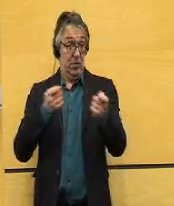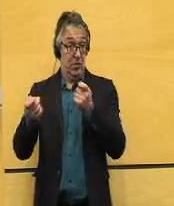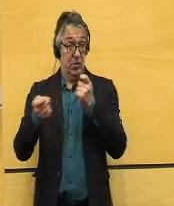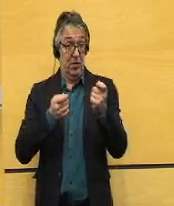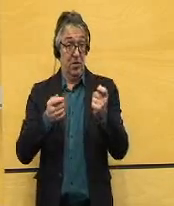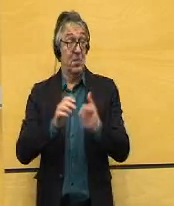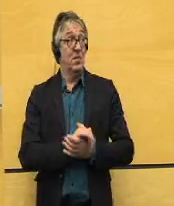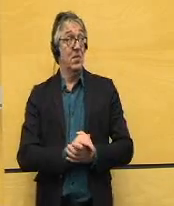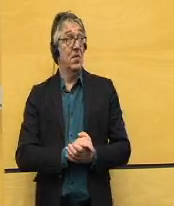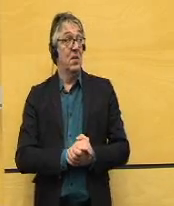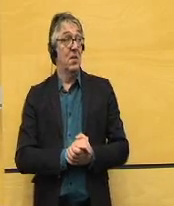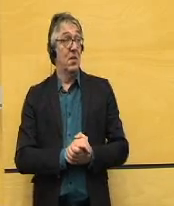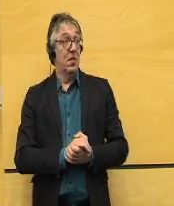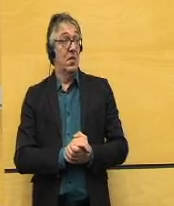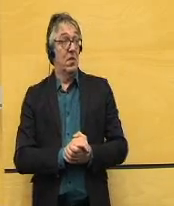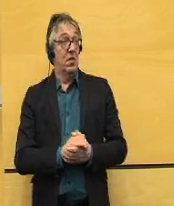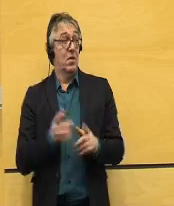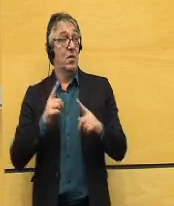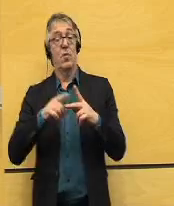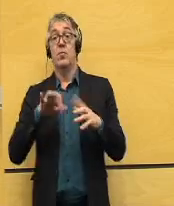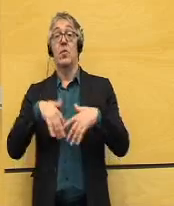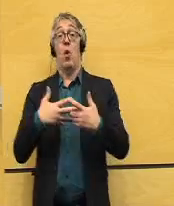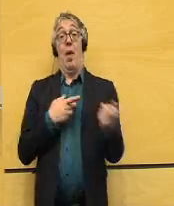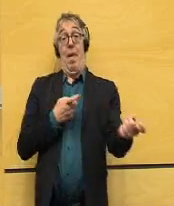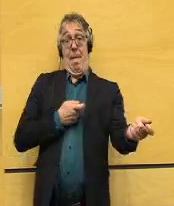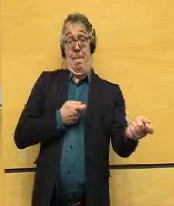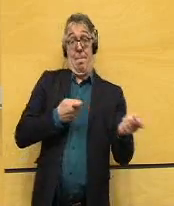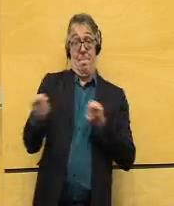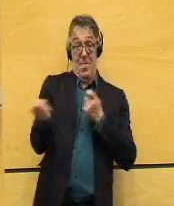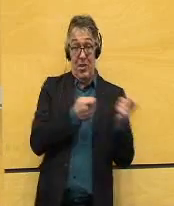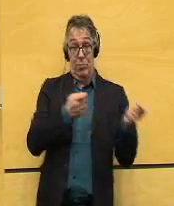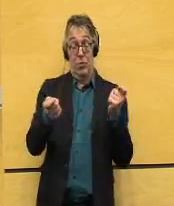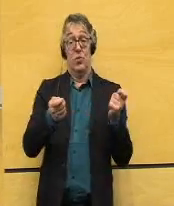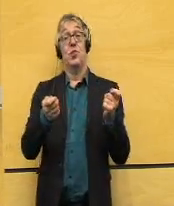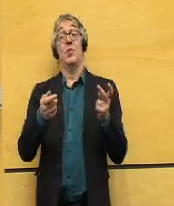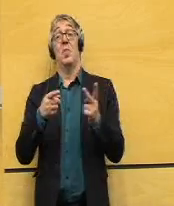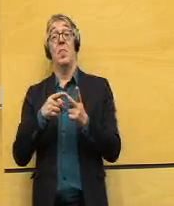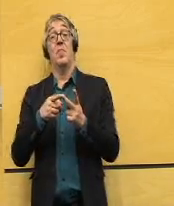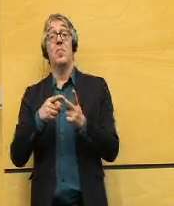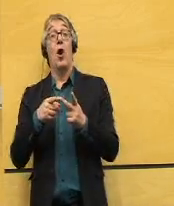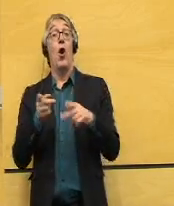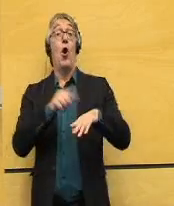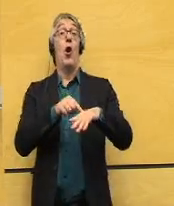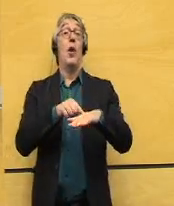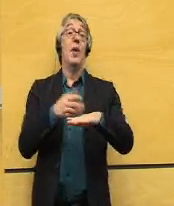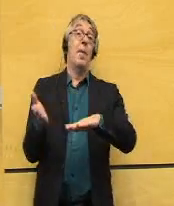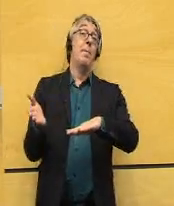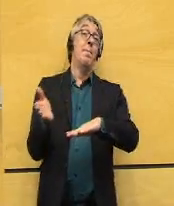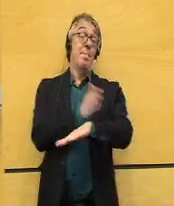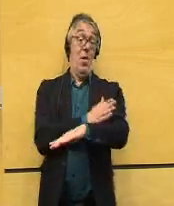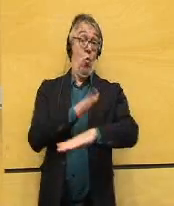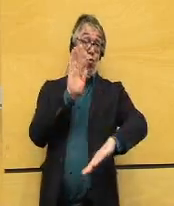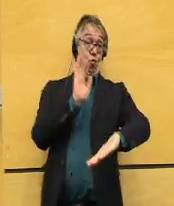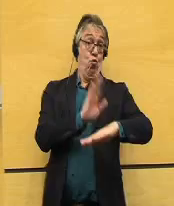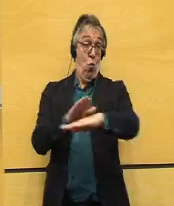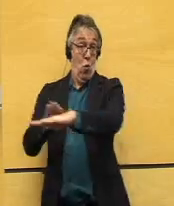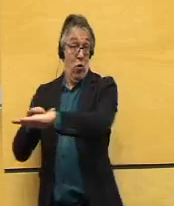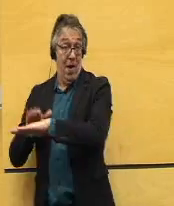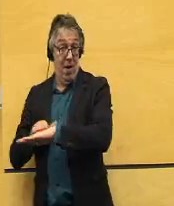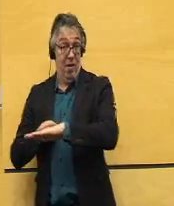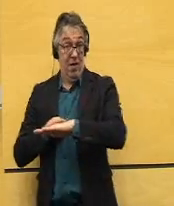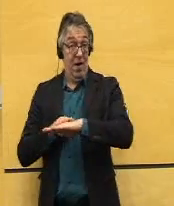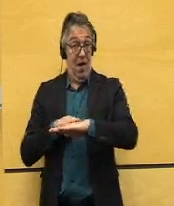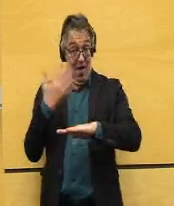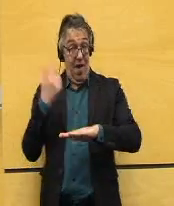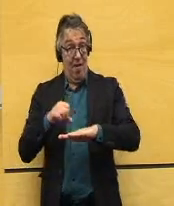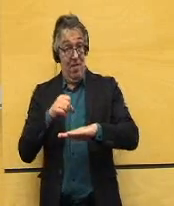availability of as well as legislation on safety warning tools and devices tailored to the needs of persons with disabilities.